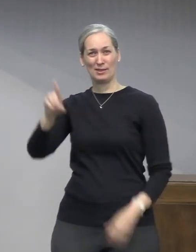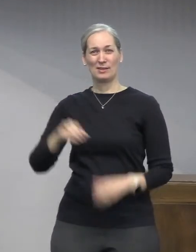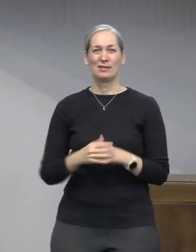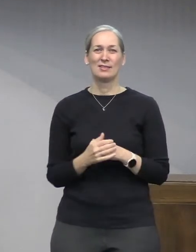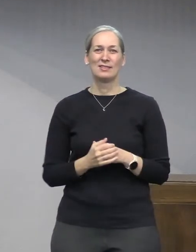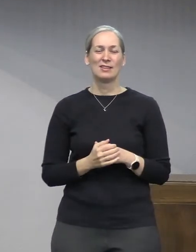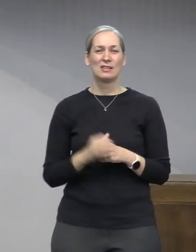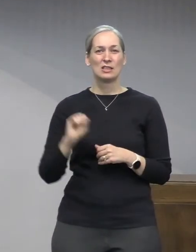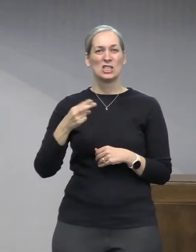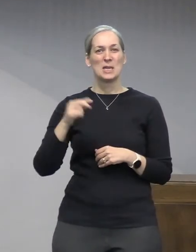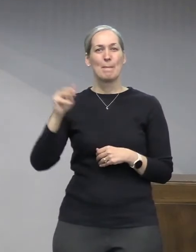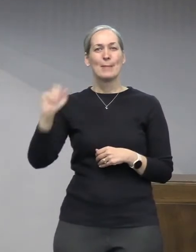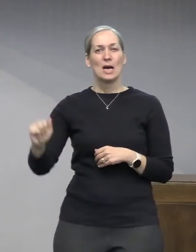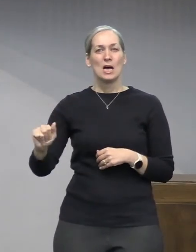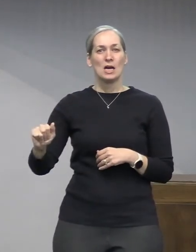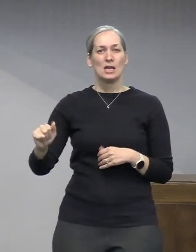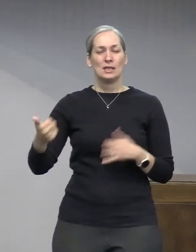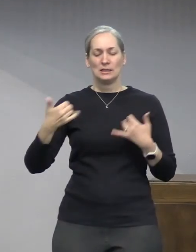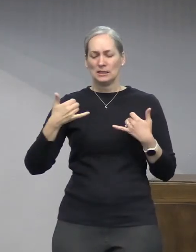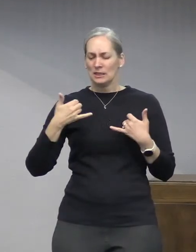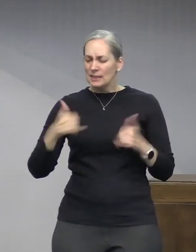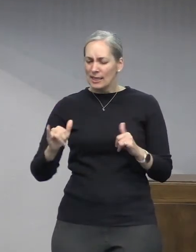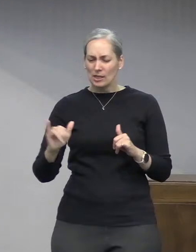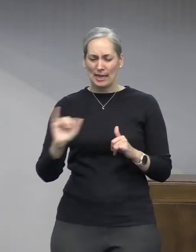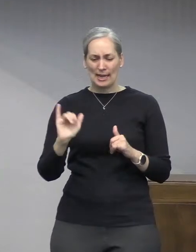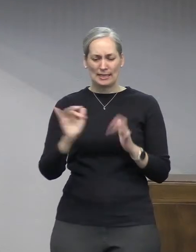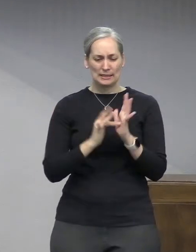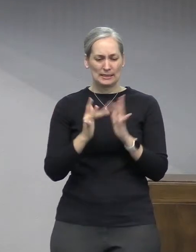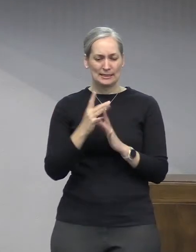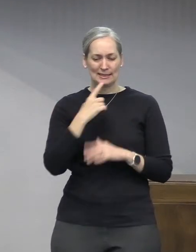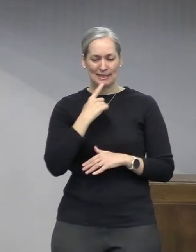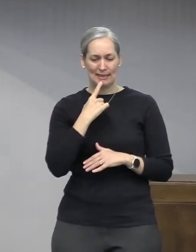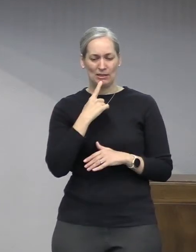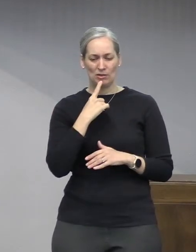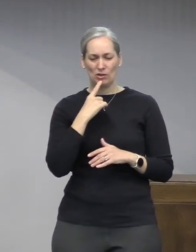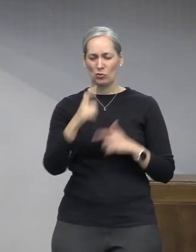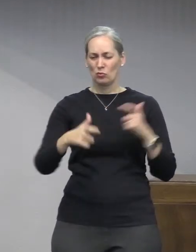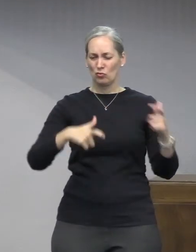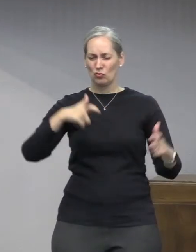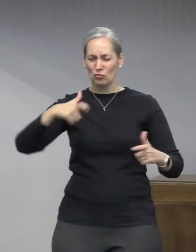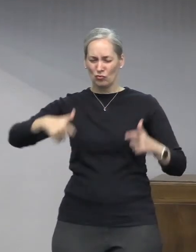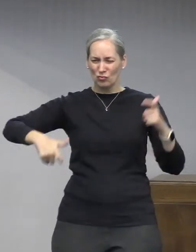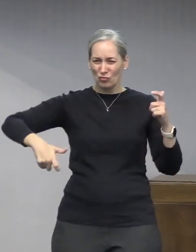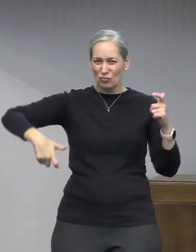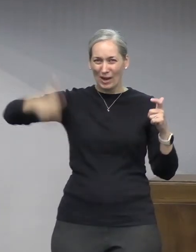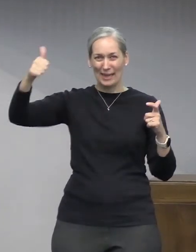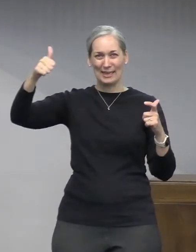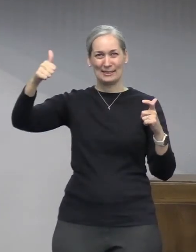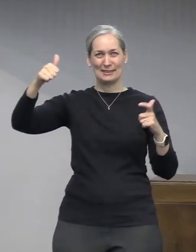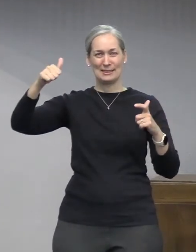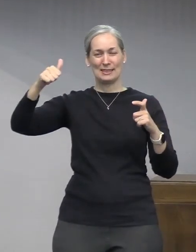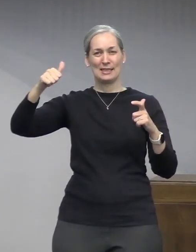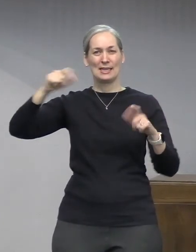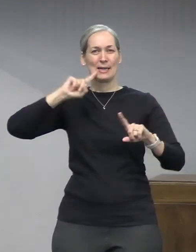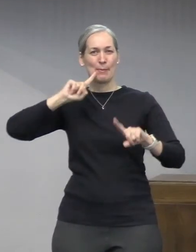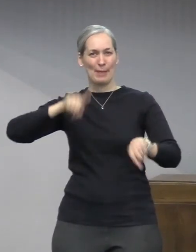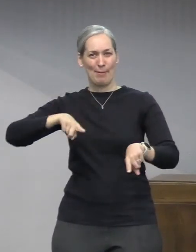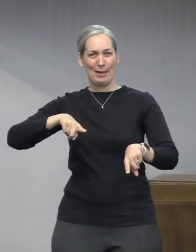The Shema is still, as Jesus called it, the greatest commandment. But it's also the biggest challenge, isn't